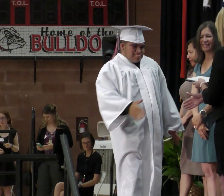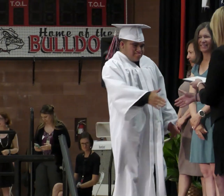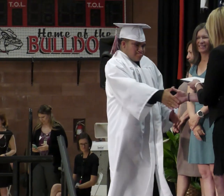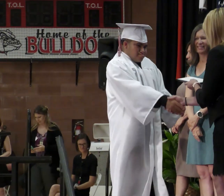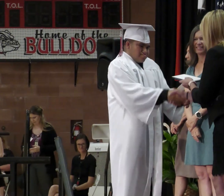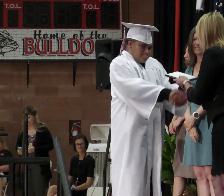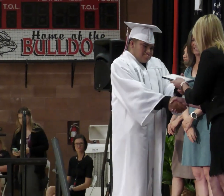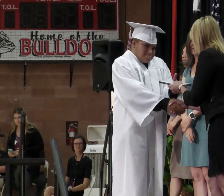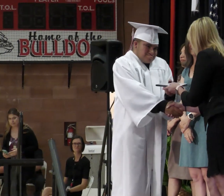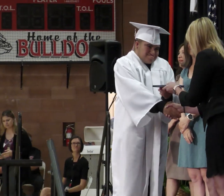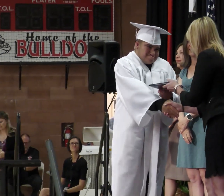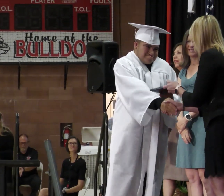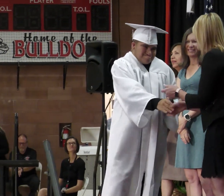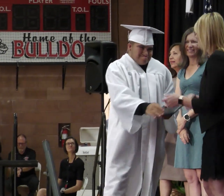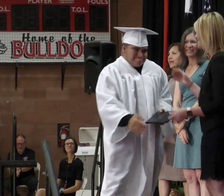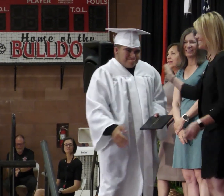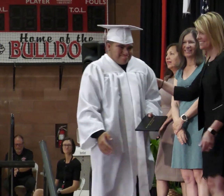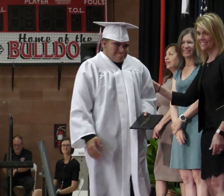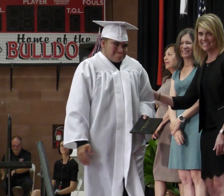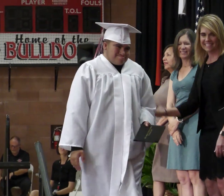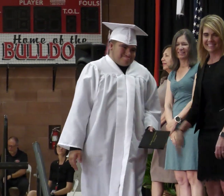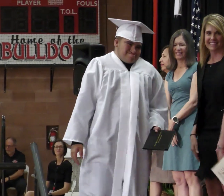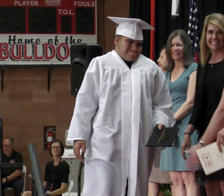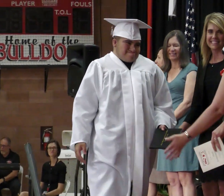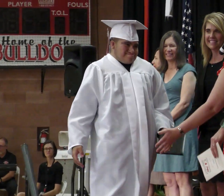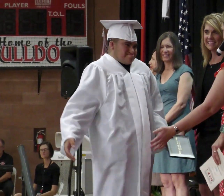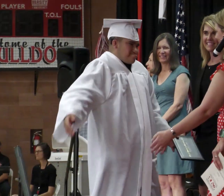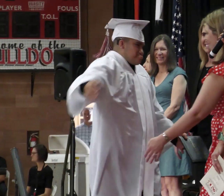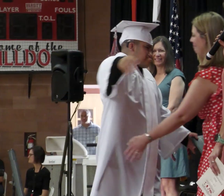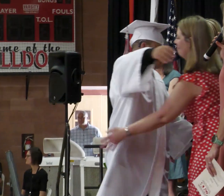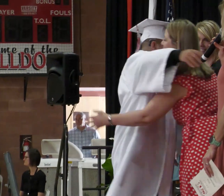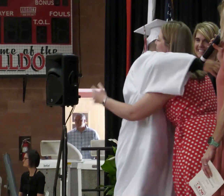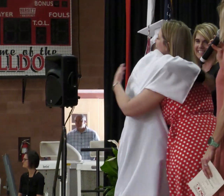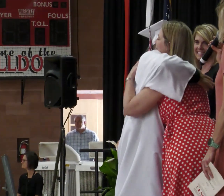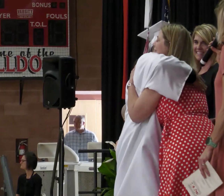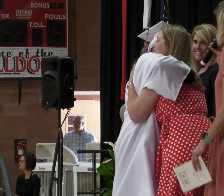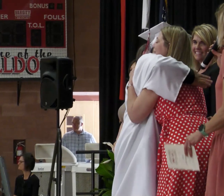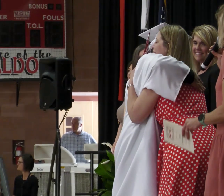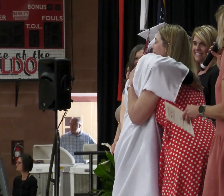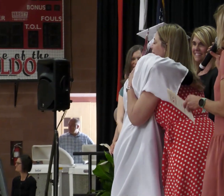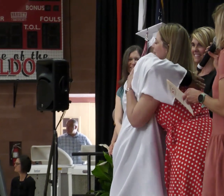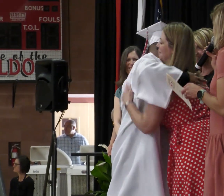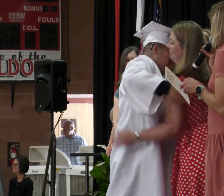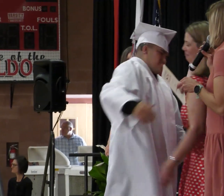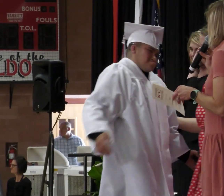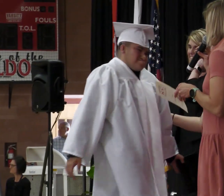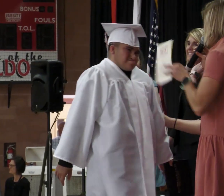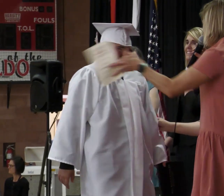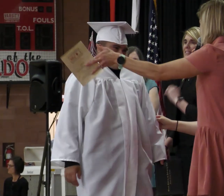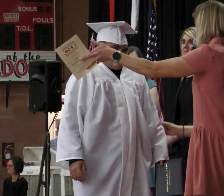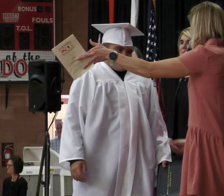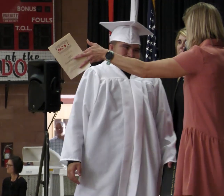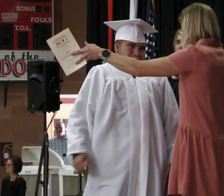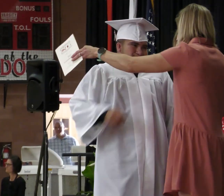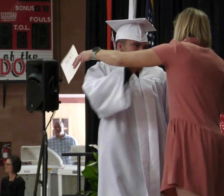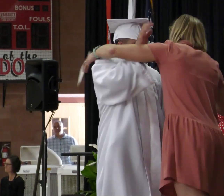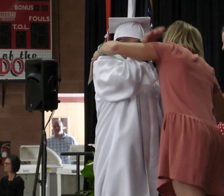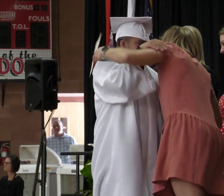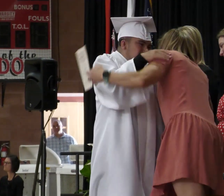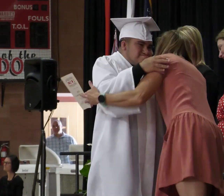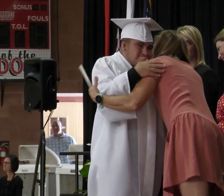He's accepting his diploma From Miss Tara Wilkins He's getting a hug From Miss Huddleston Congratulations